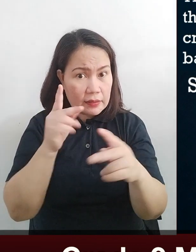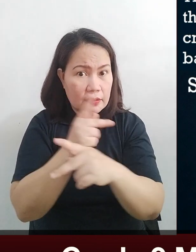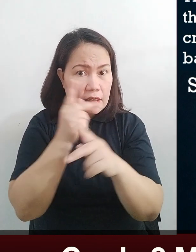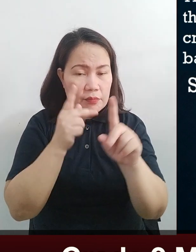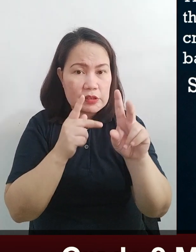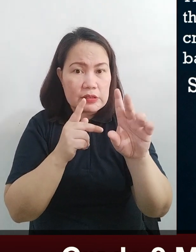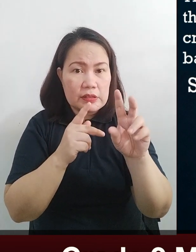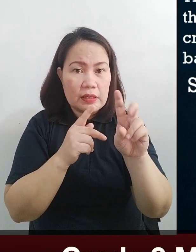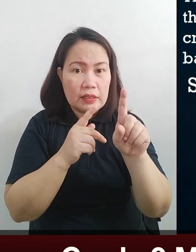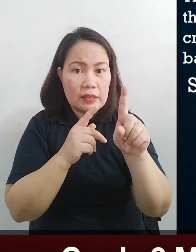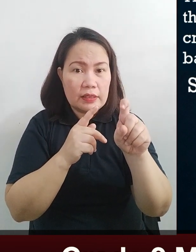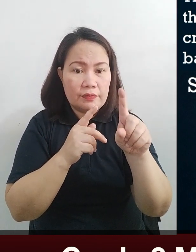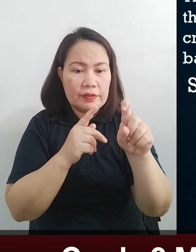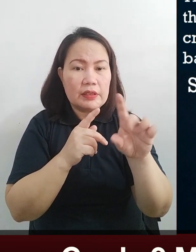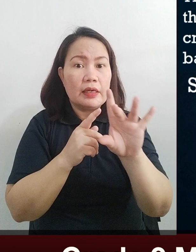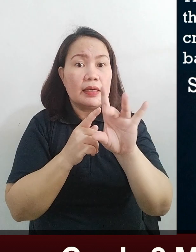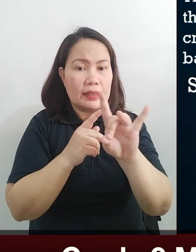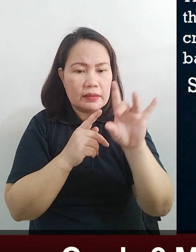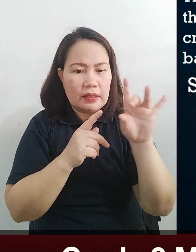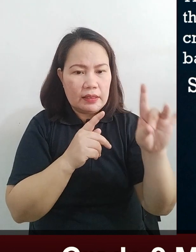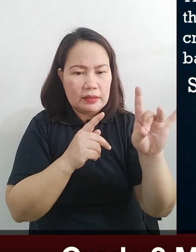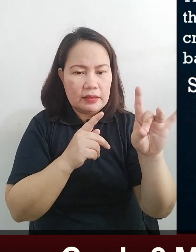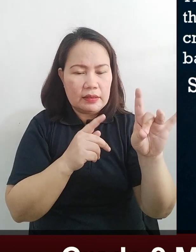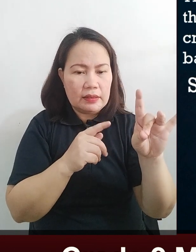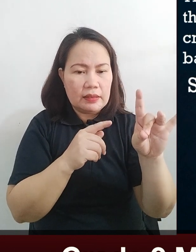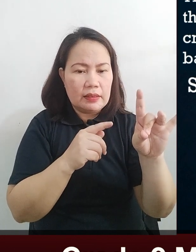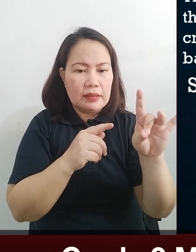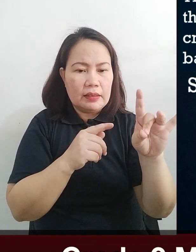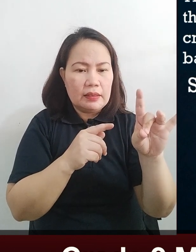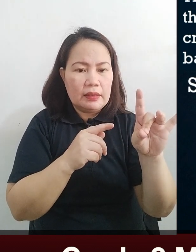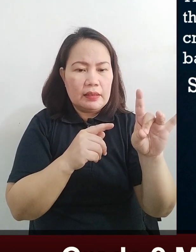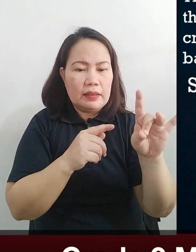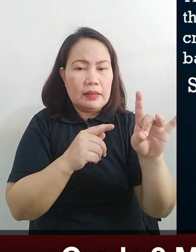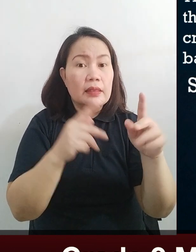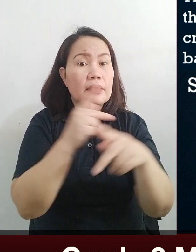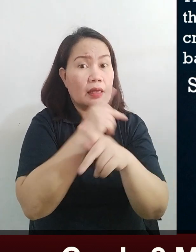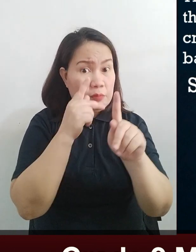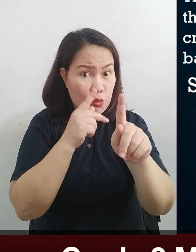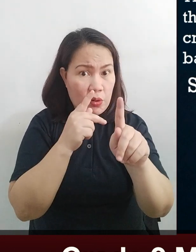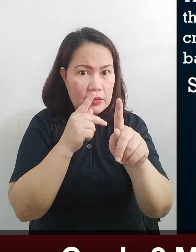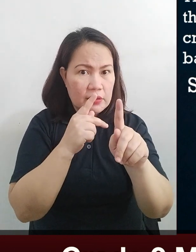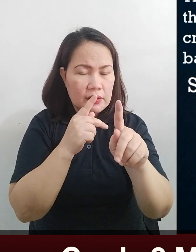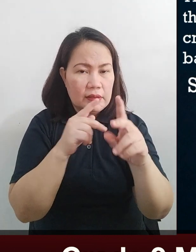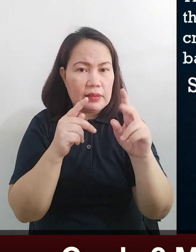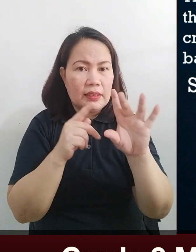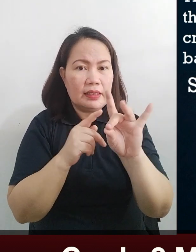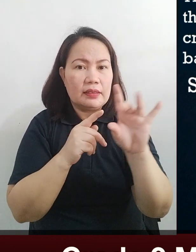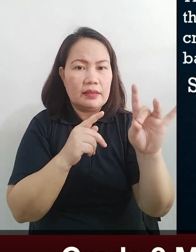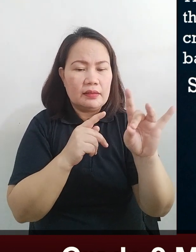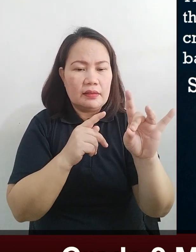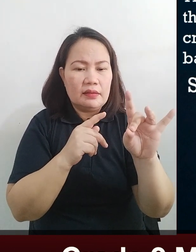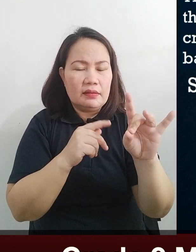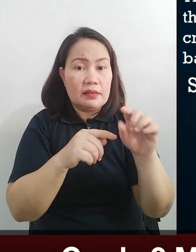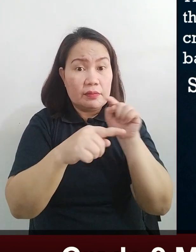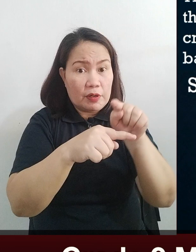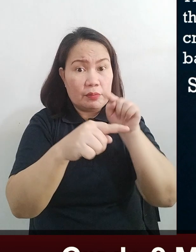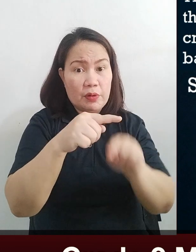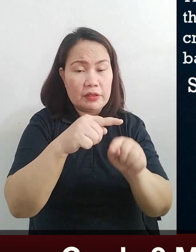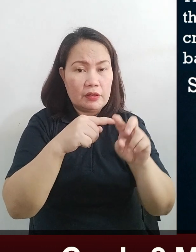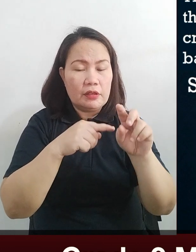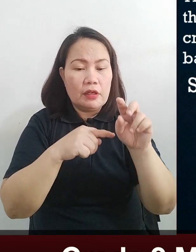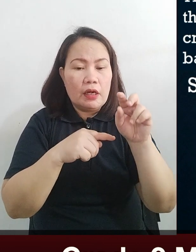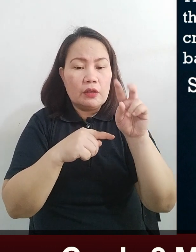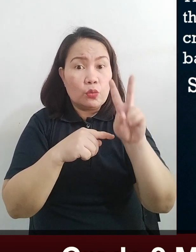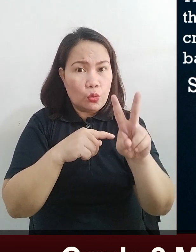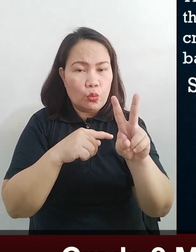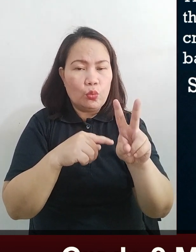8 cm times 11 cm is 88 cm times 1, that is 88, divide 2, kaya